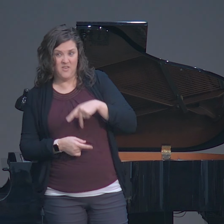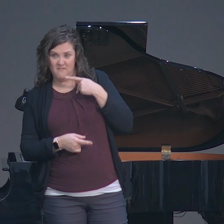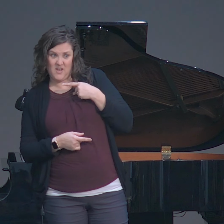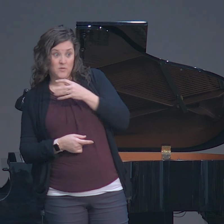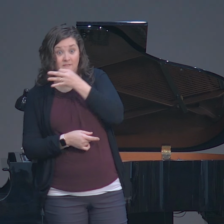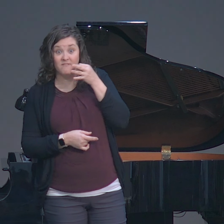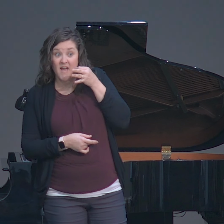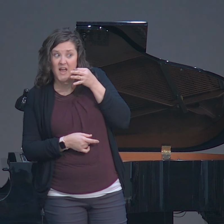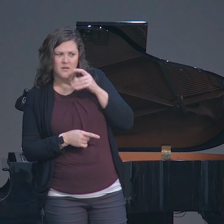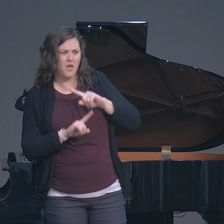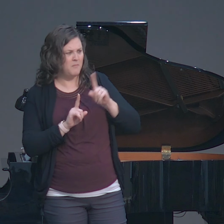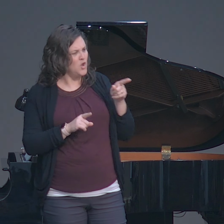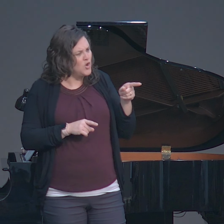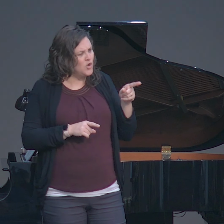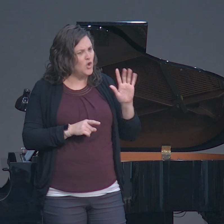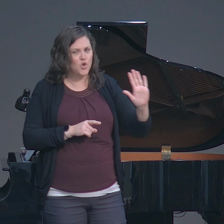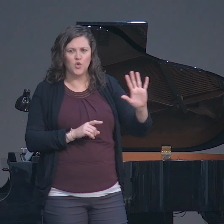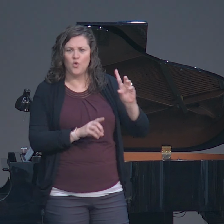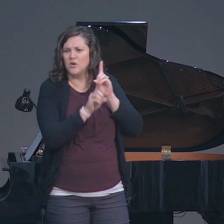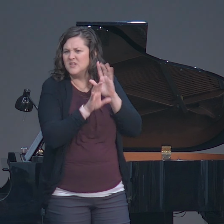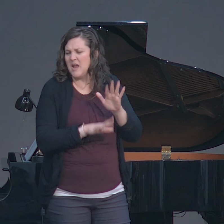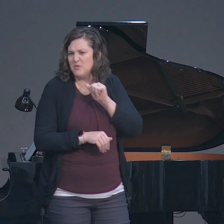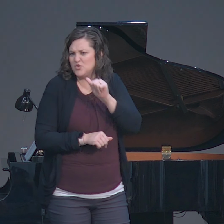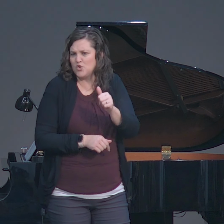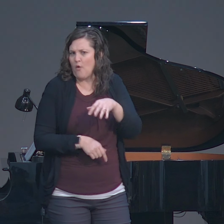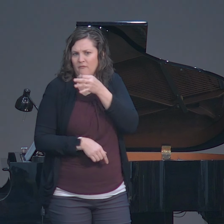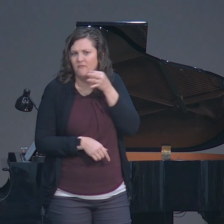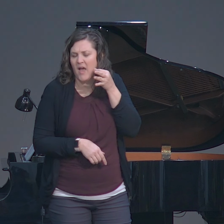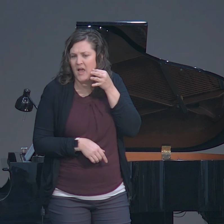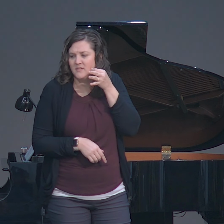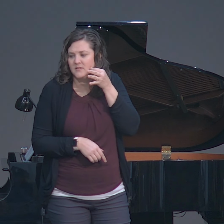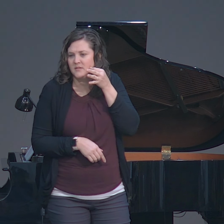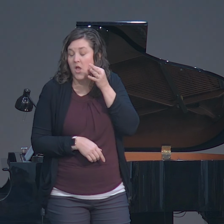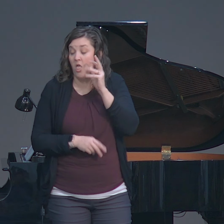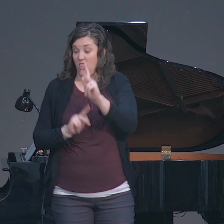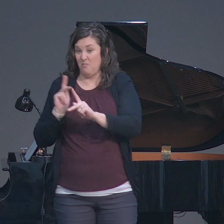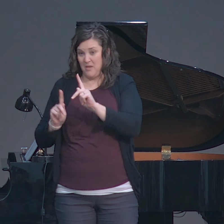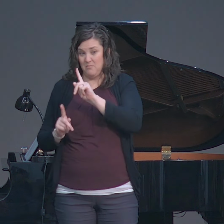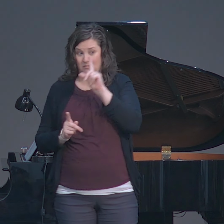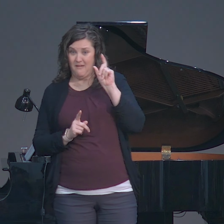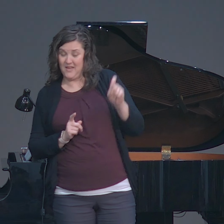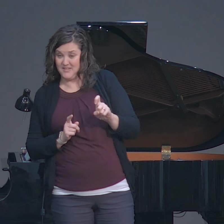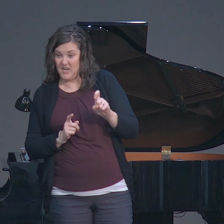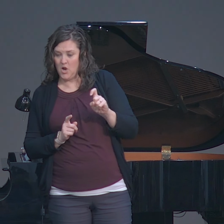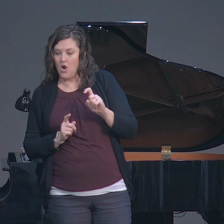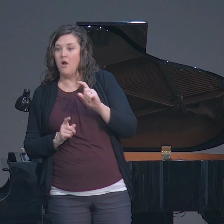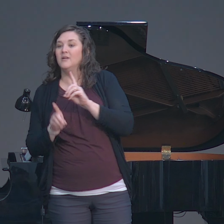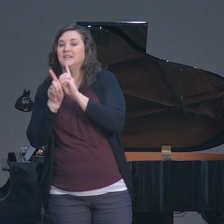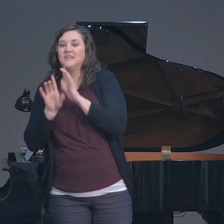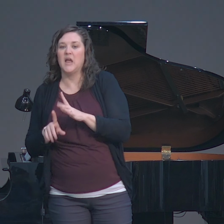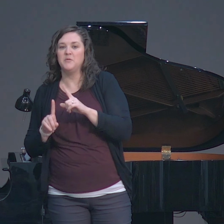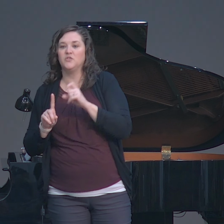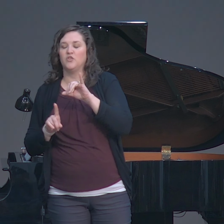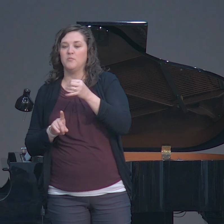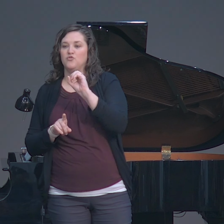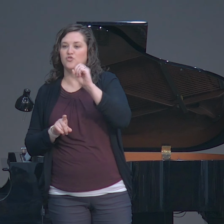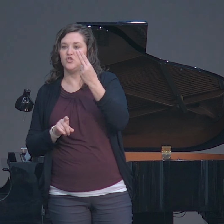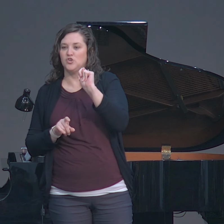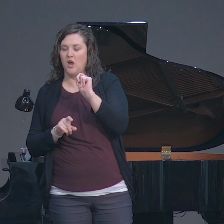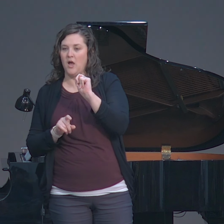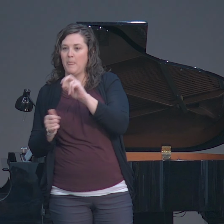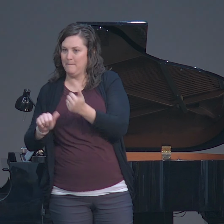fast?'" Now, the ones asking this question are some disciples of John the Baptist. But there's a second